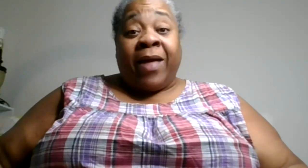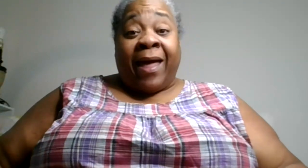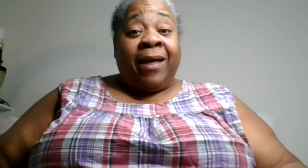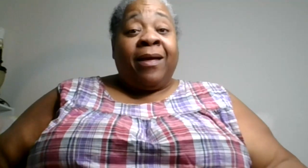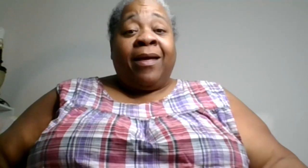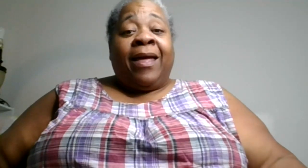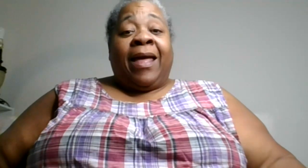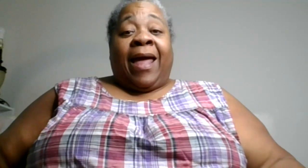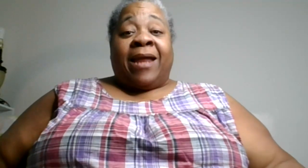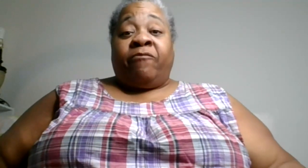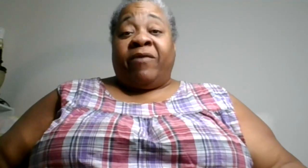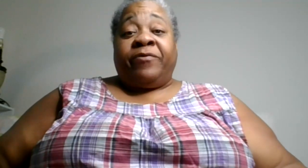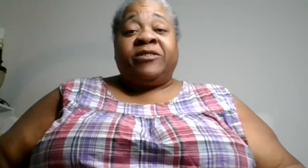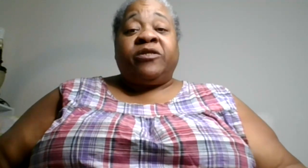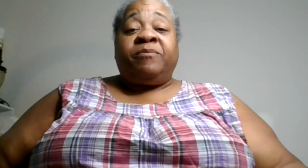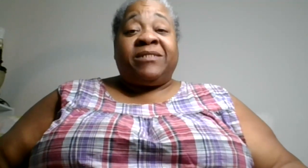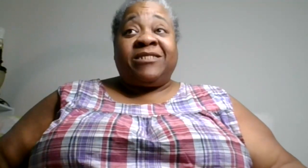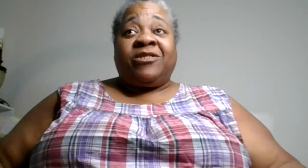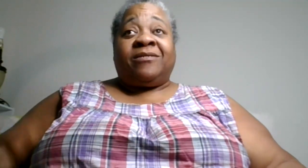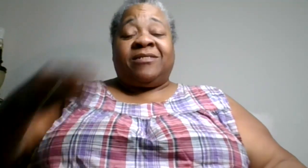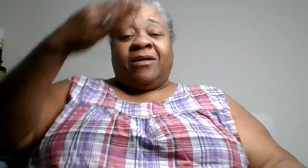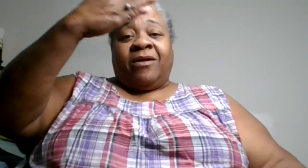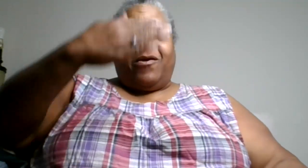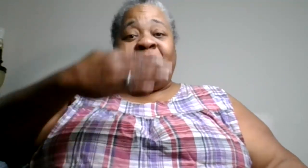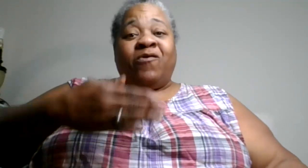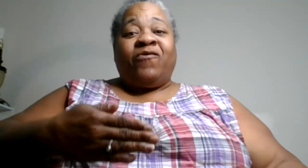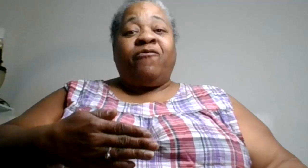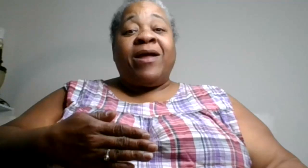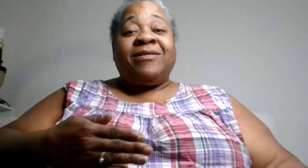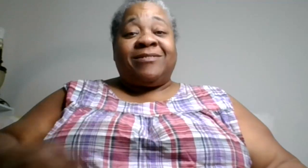Okay? And in reference to the positions, front.